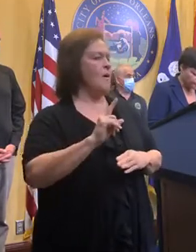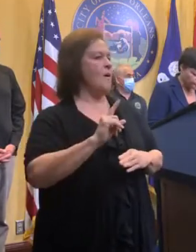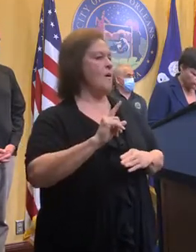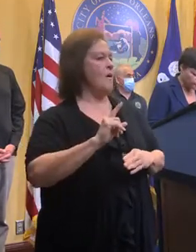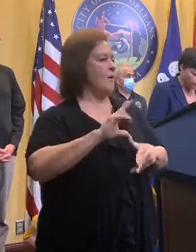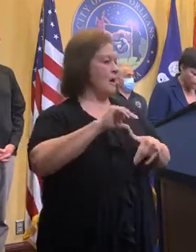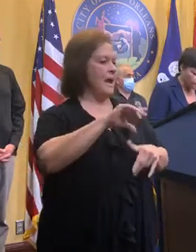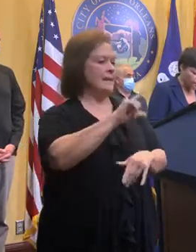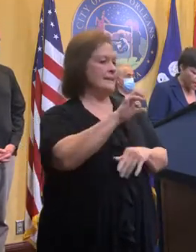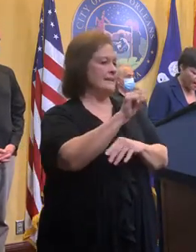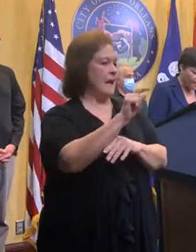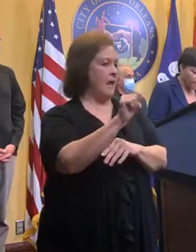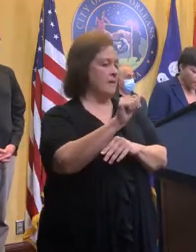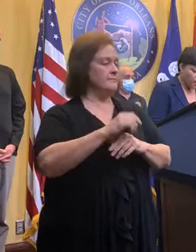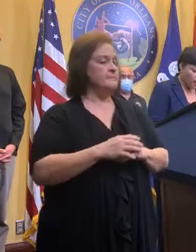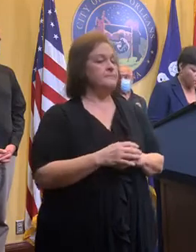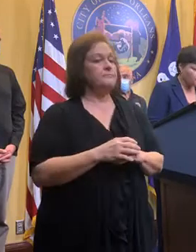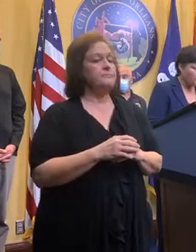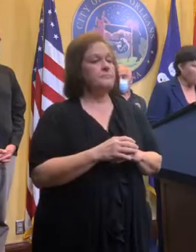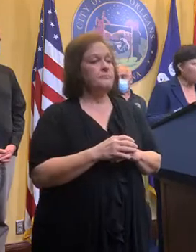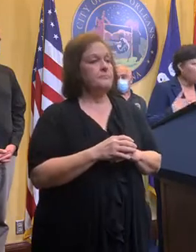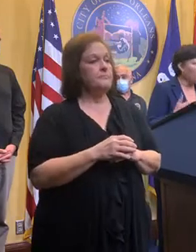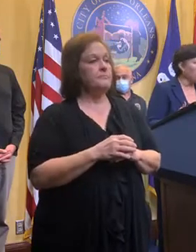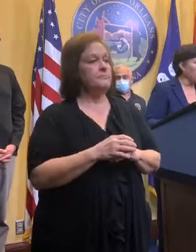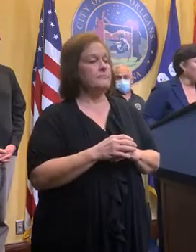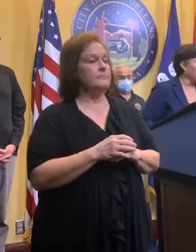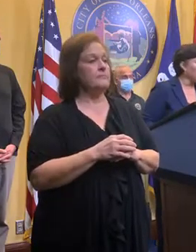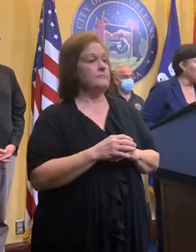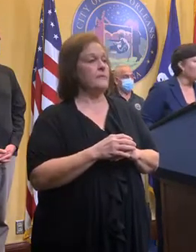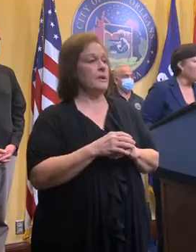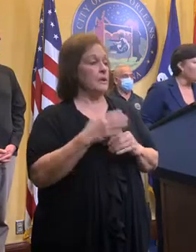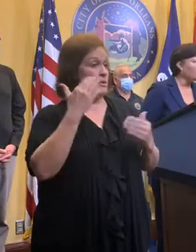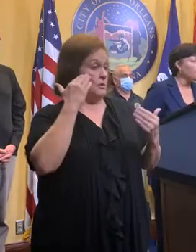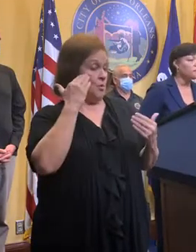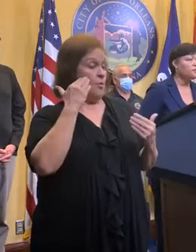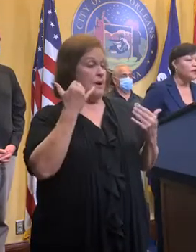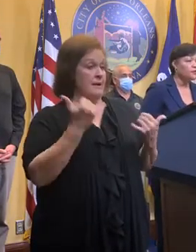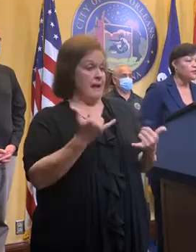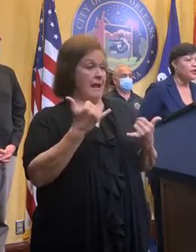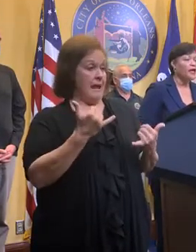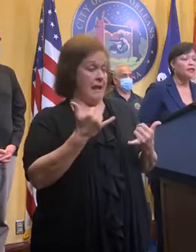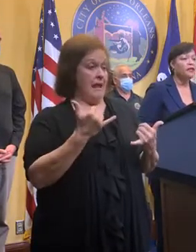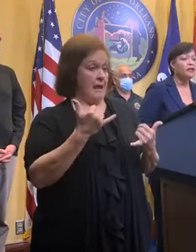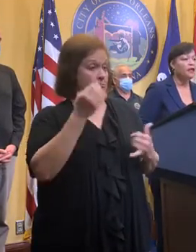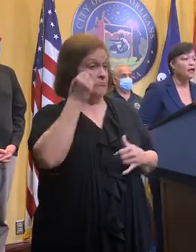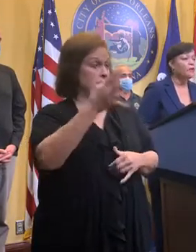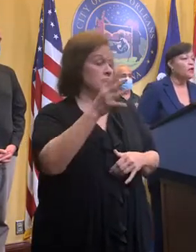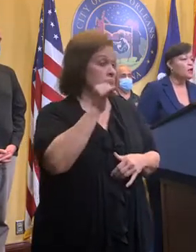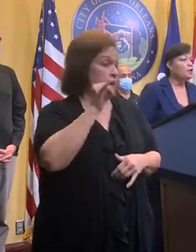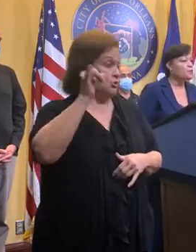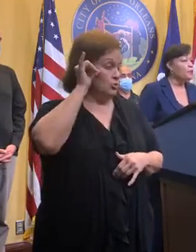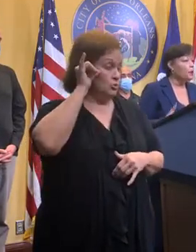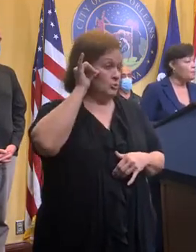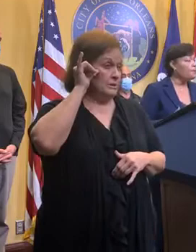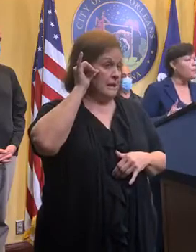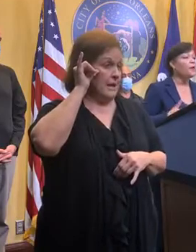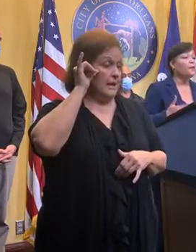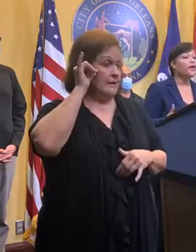Zeta. So with that, you know, we have made it known as of yesterday and leading up